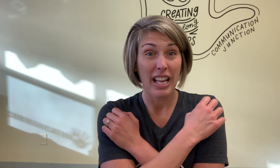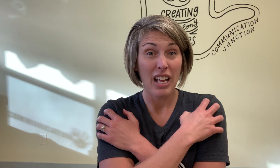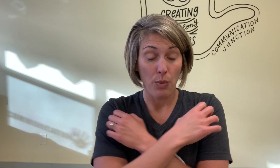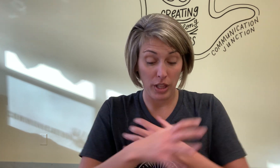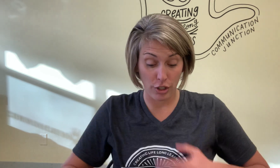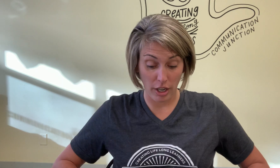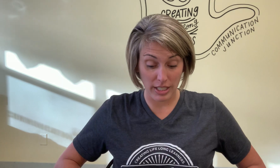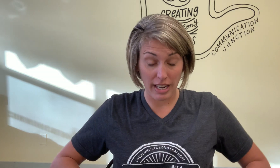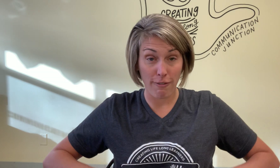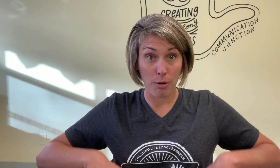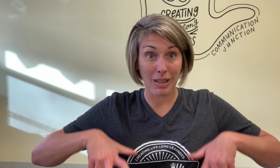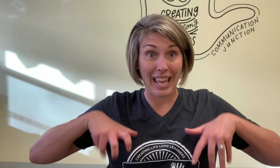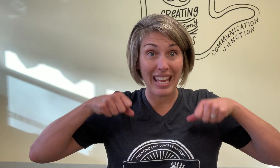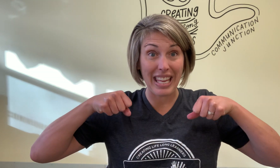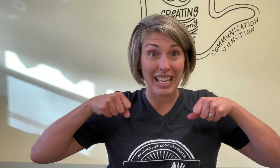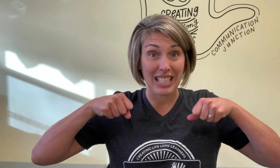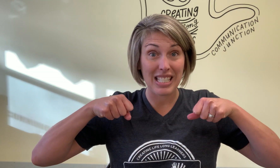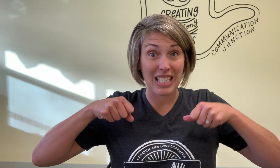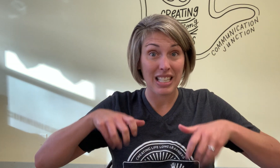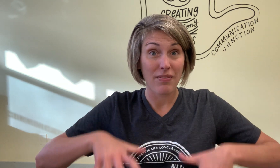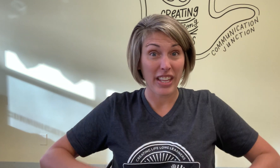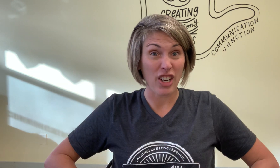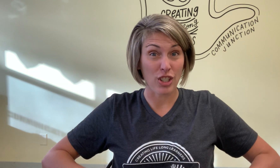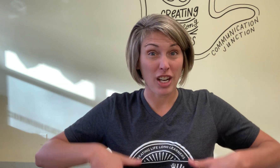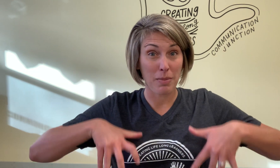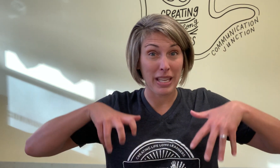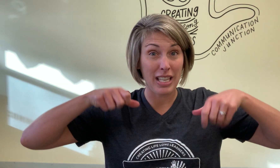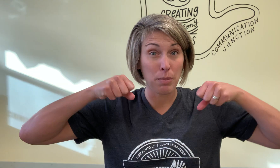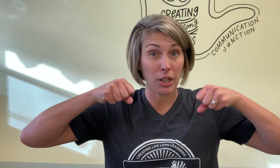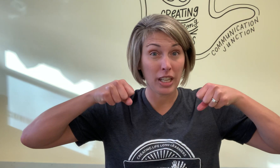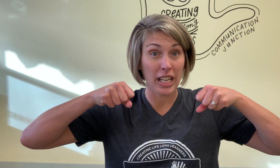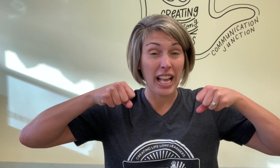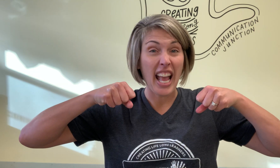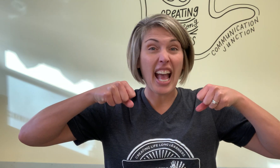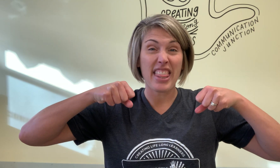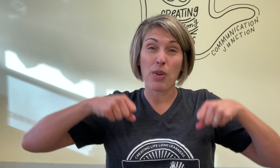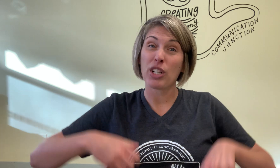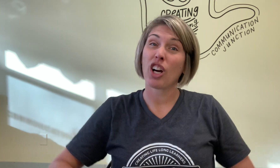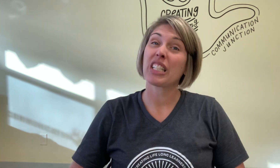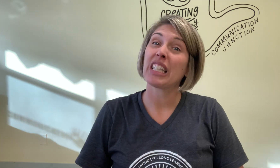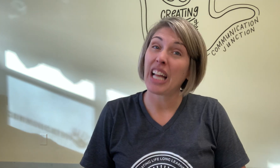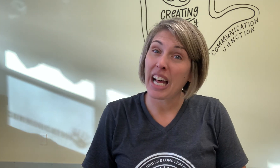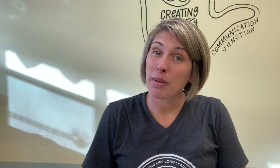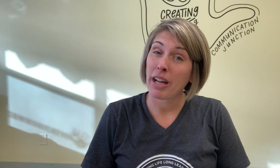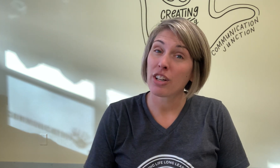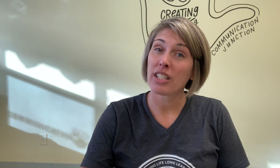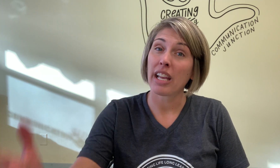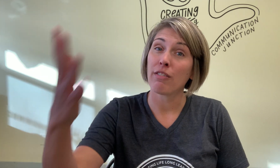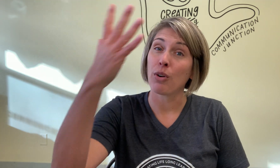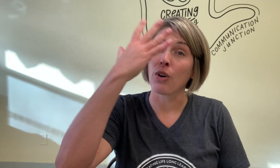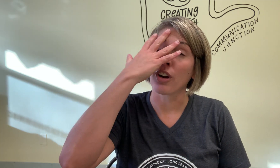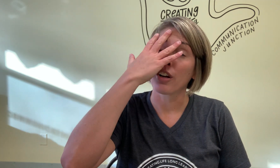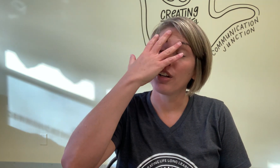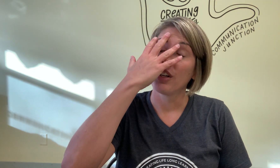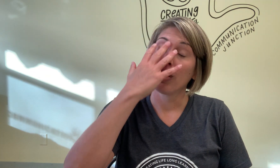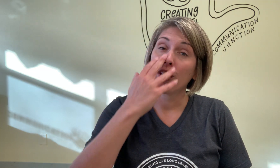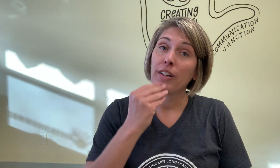We learned our sign for blanket in our Tuck Me In book. And then we talked a lot about our sign for good